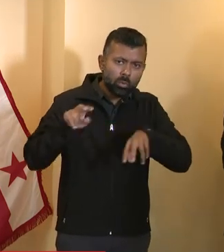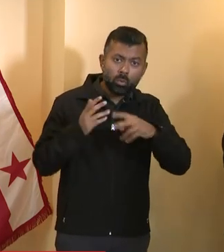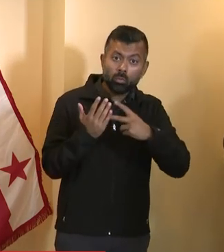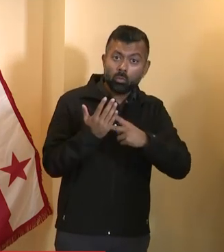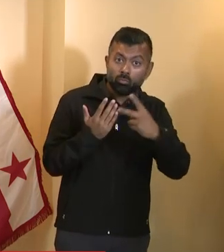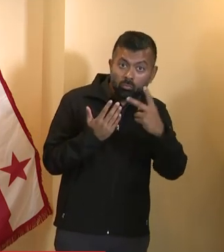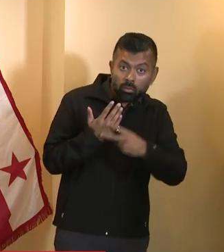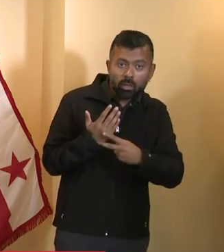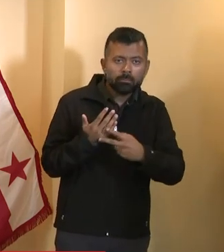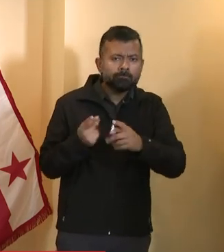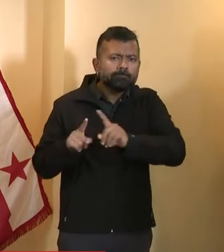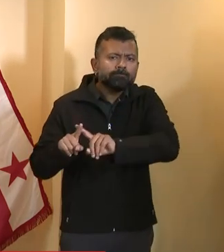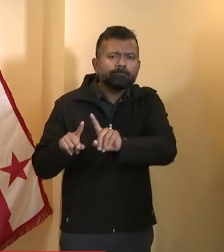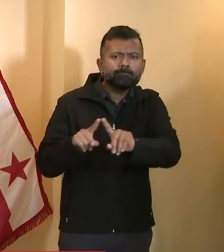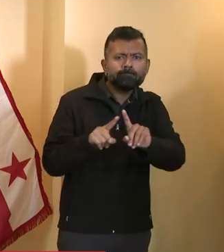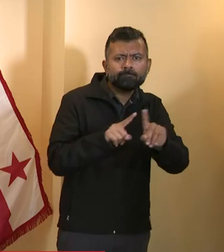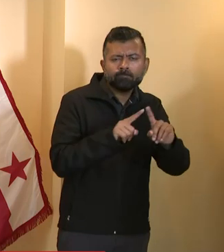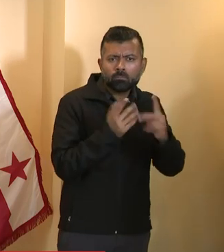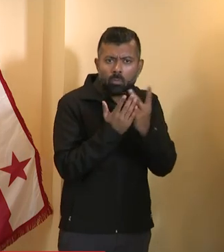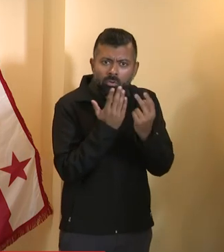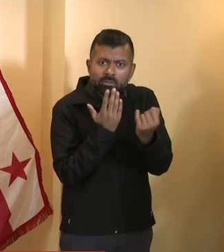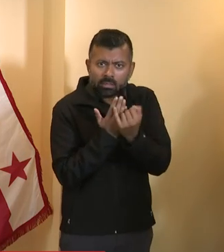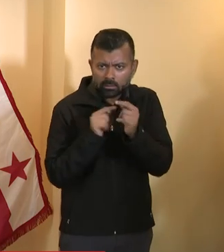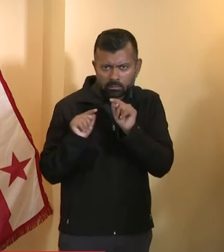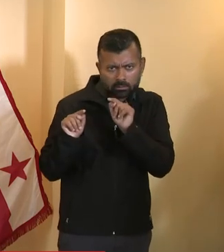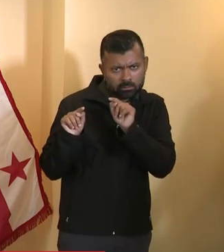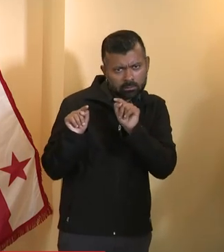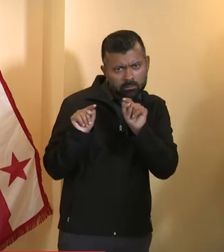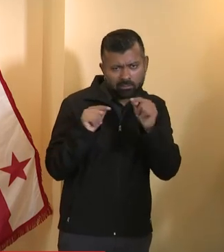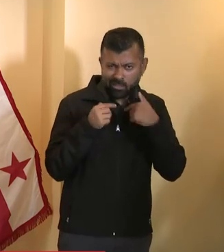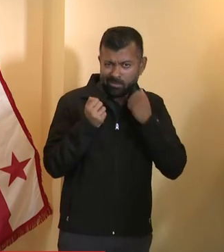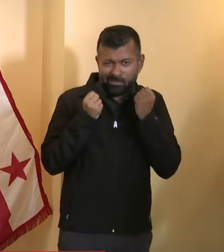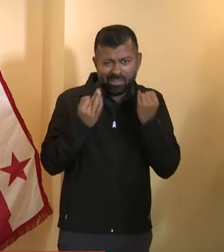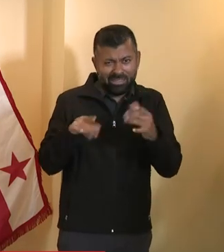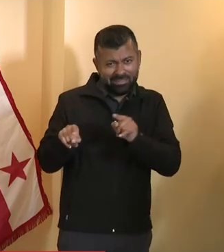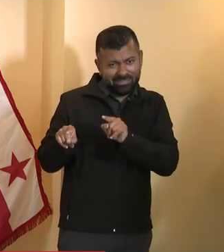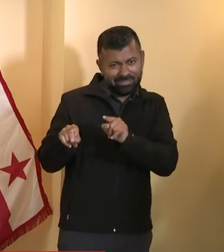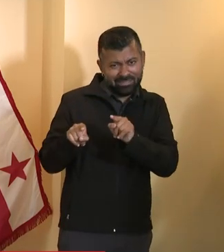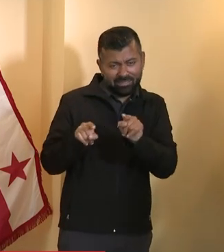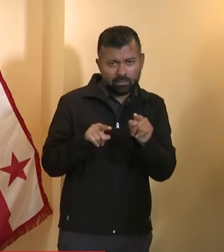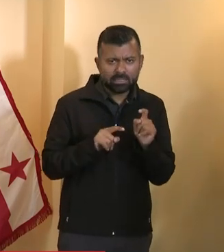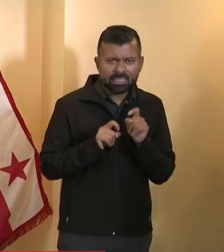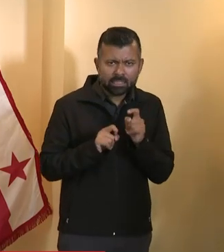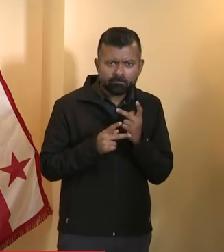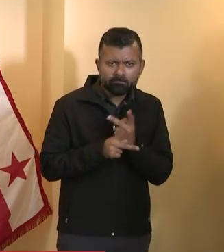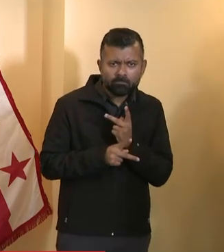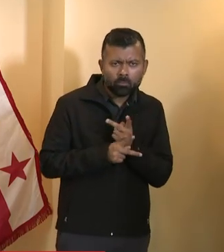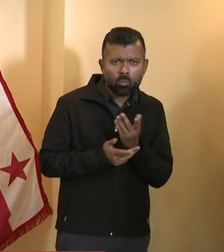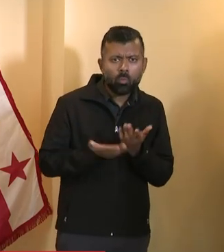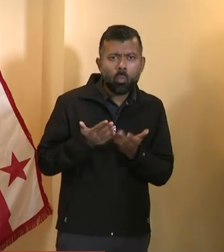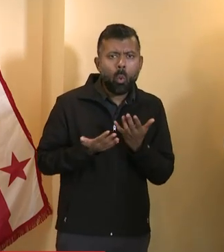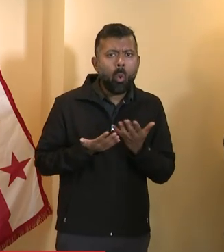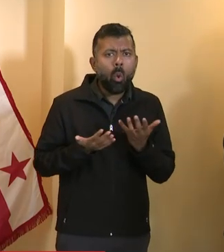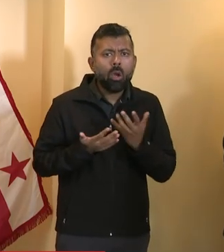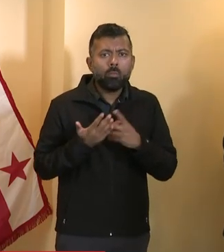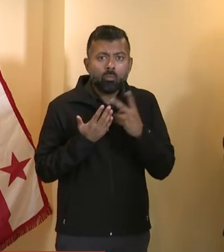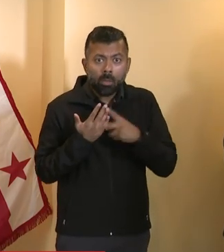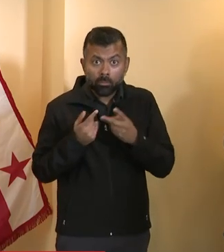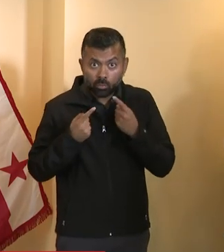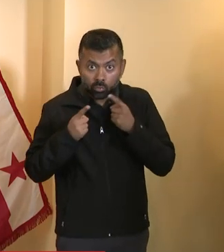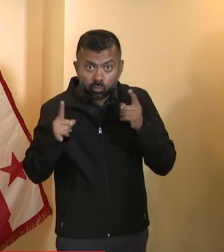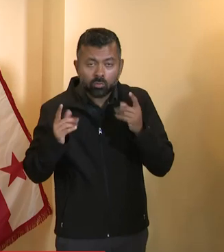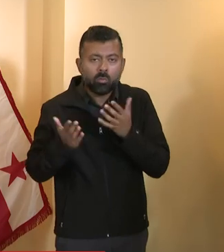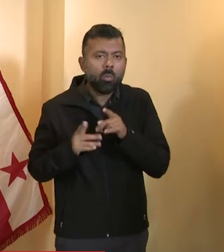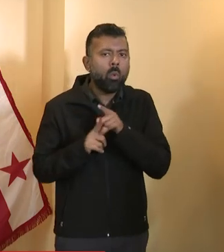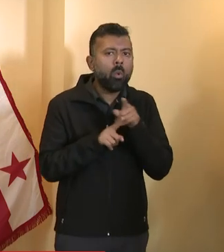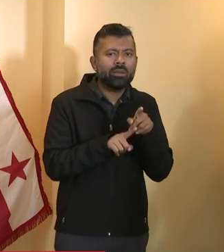city. We have to be pretty hardcore about what's working and what's not working, and advance with the things that are working